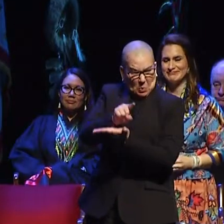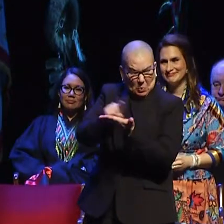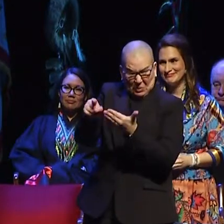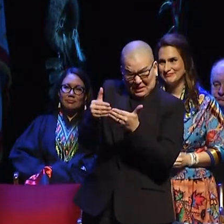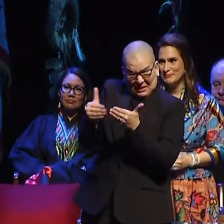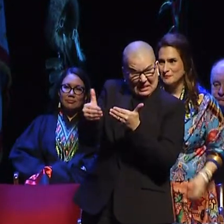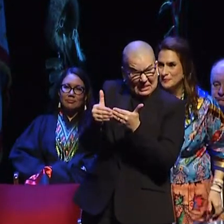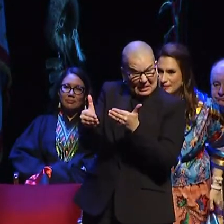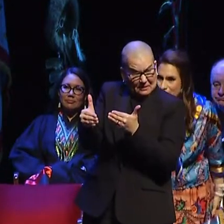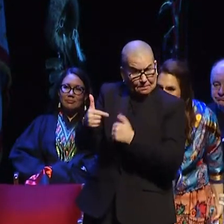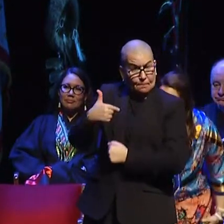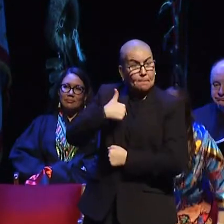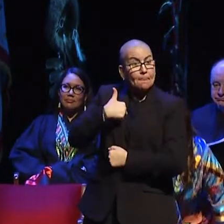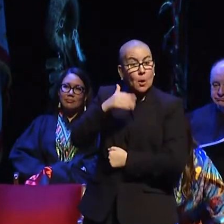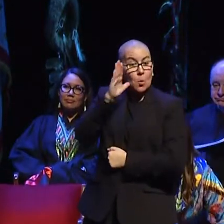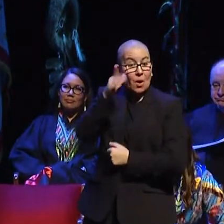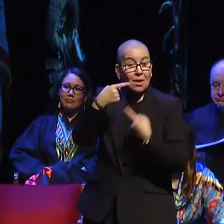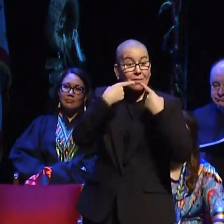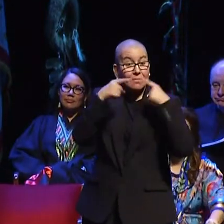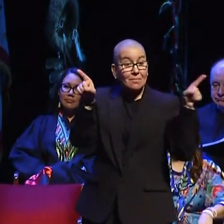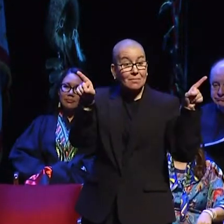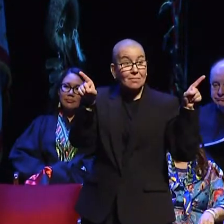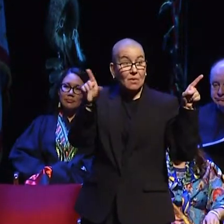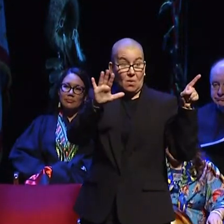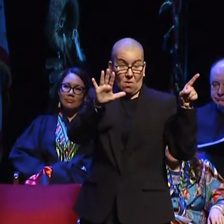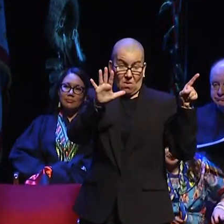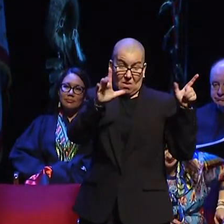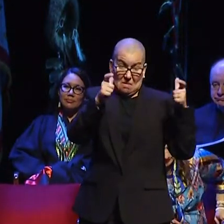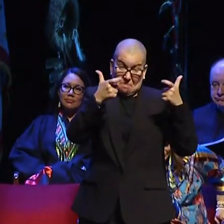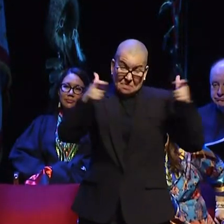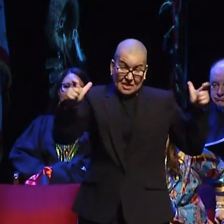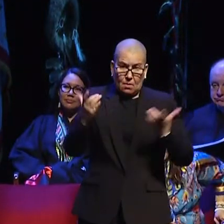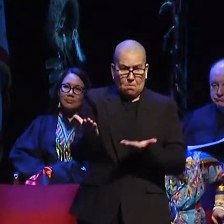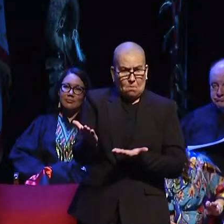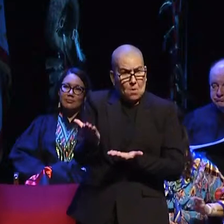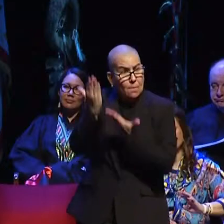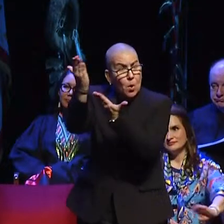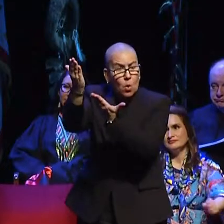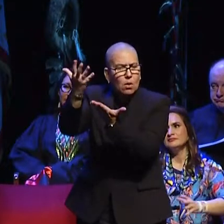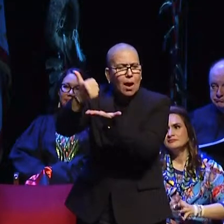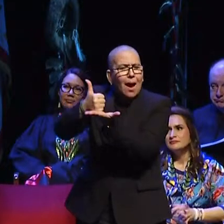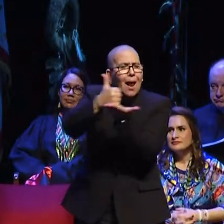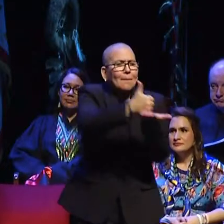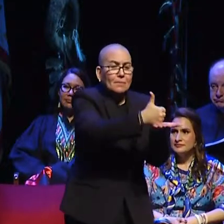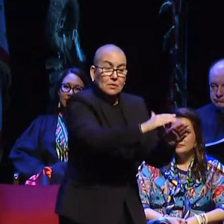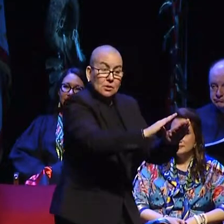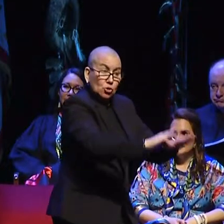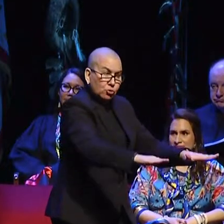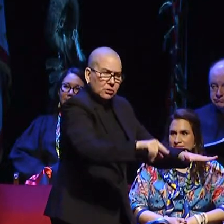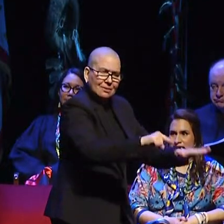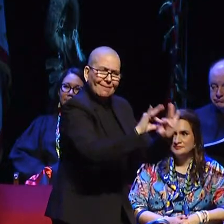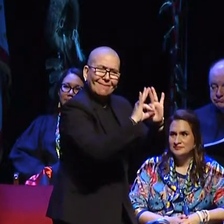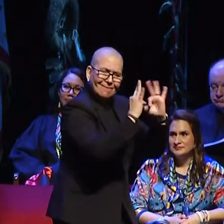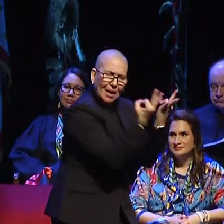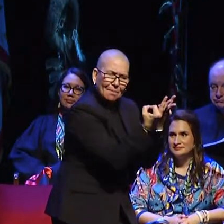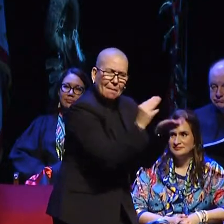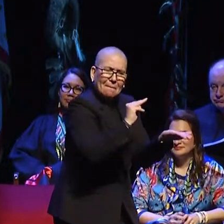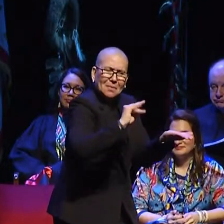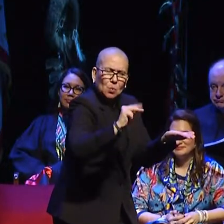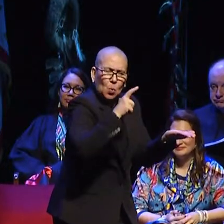In the coming weeks, we will announce a bold new proposal to lift up our children, our youth, and our families in Minnesota and put them at the very center of the state